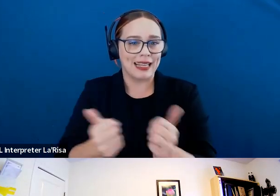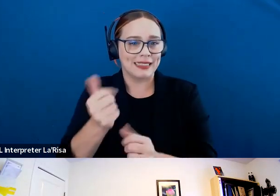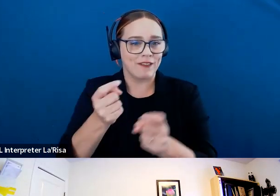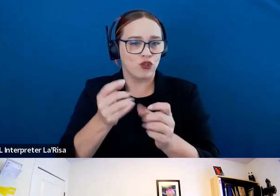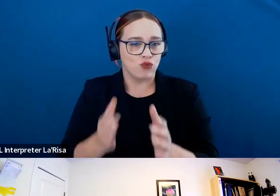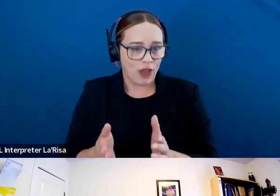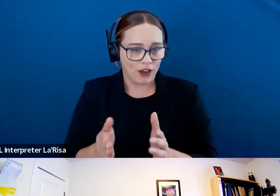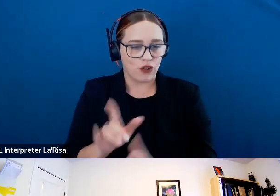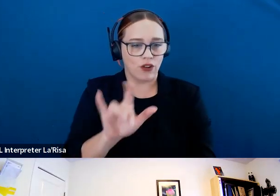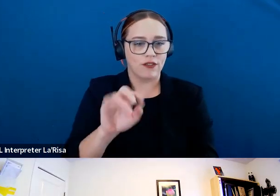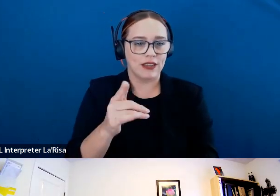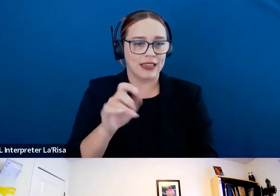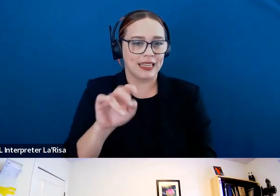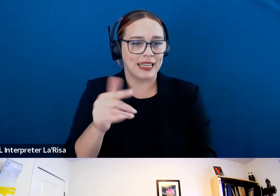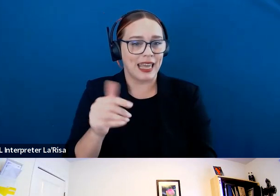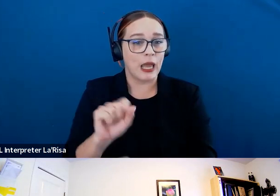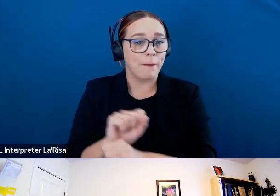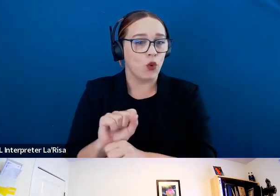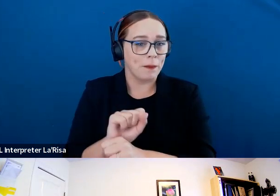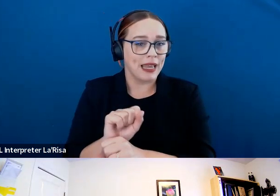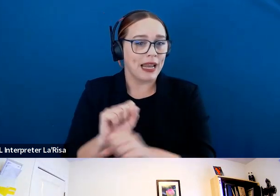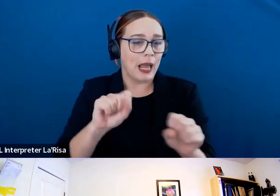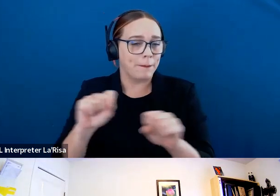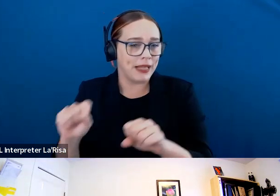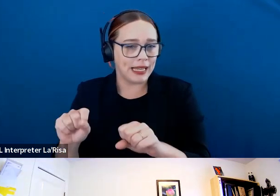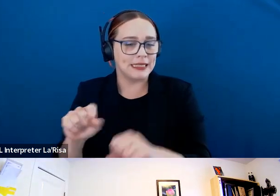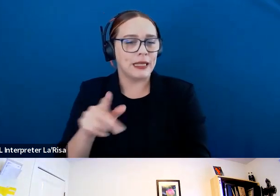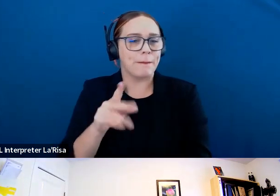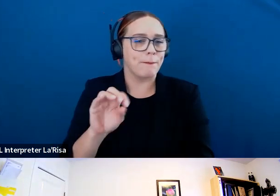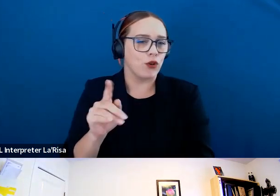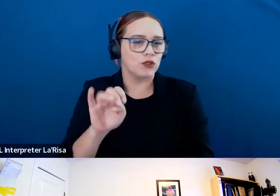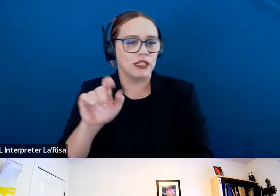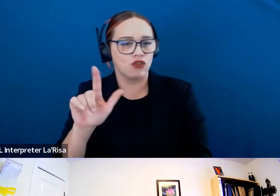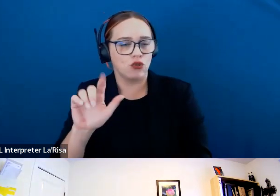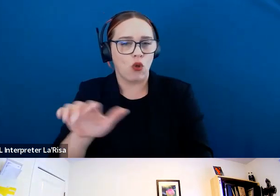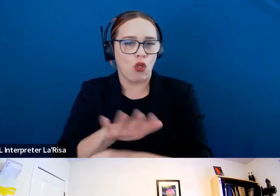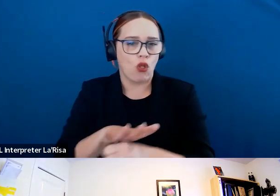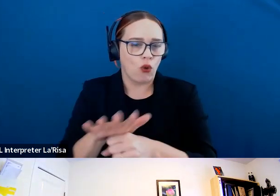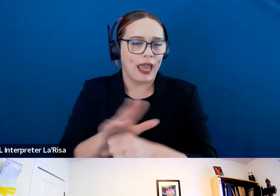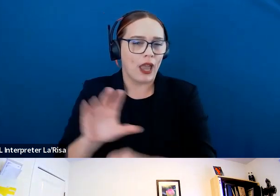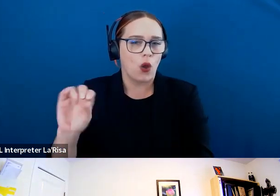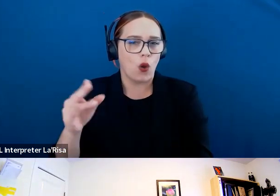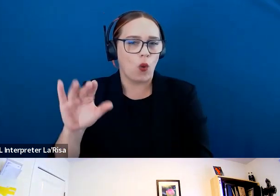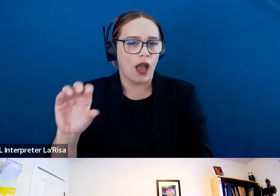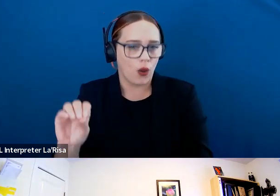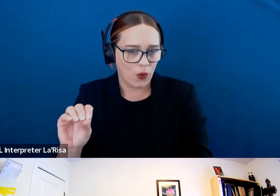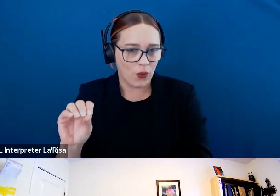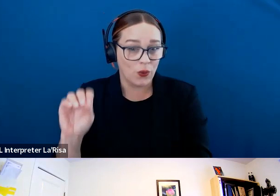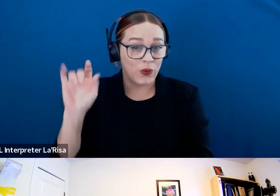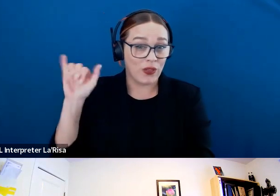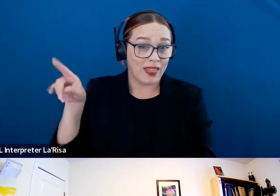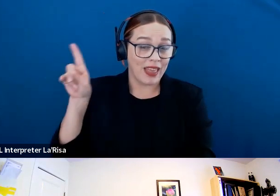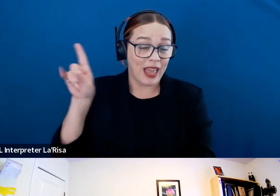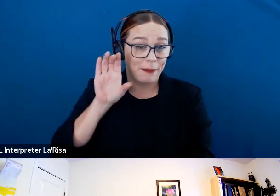are a CIL in Cleveland, Ohio. The headshot image on the slide is a picture of me with long